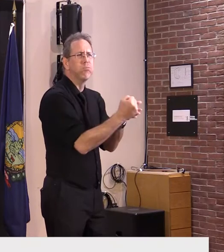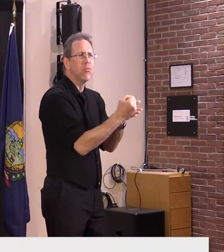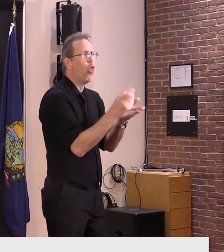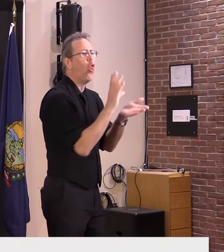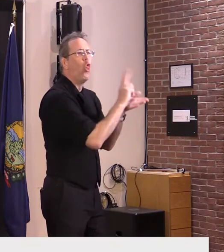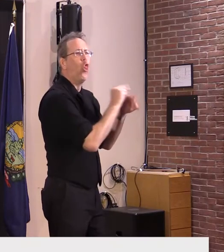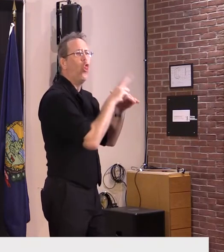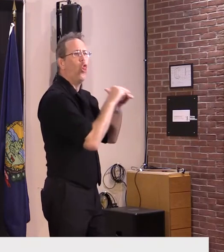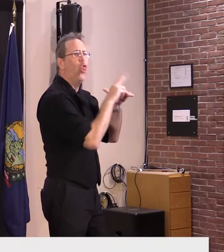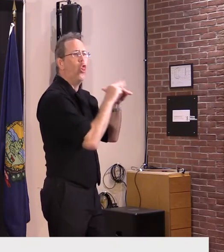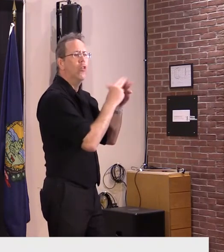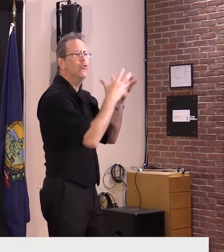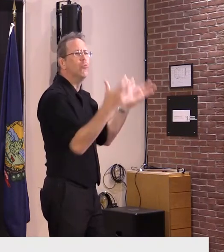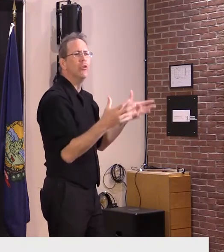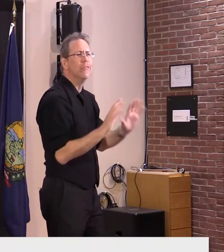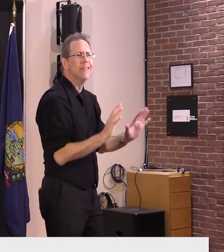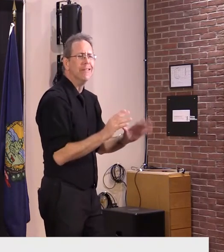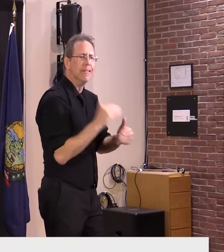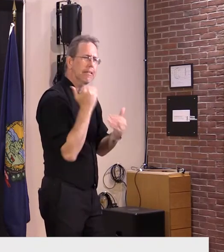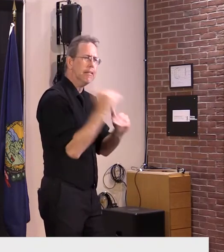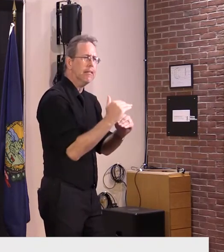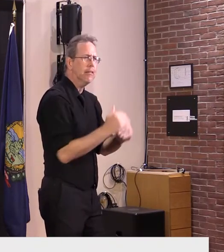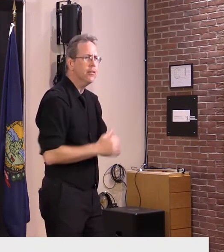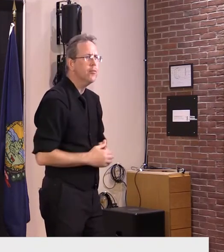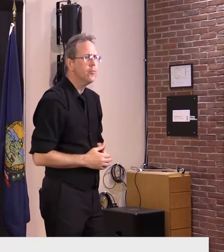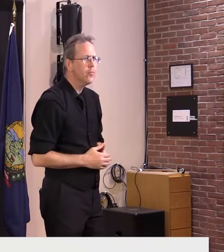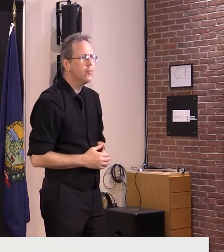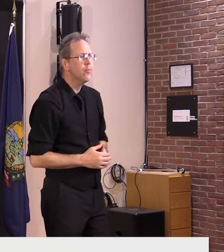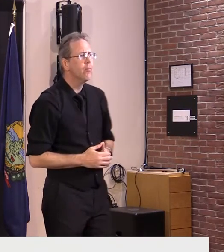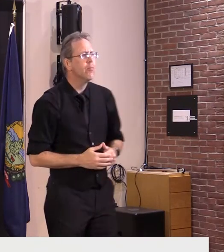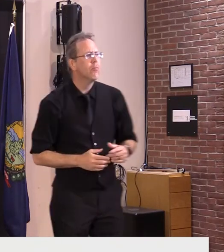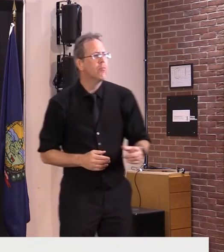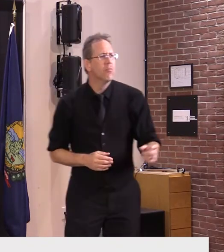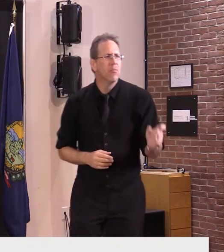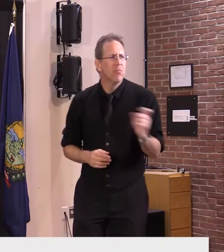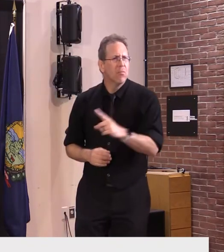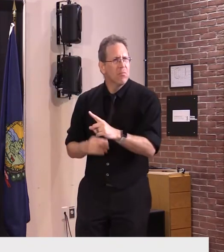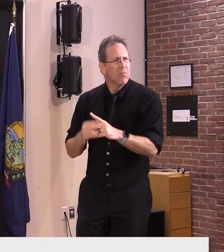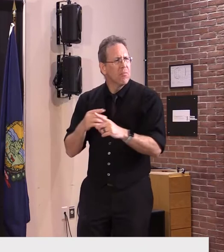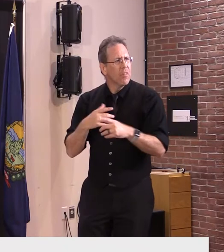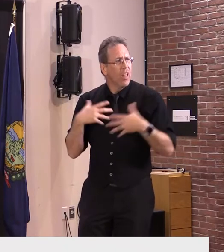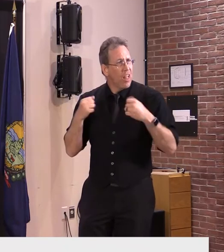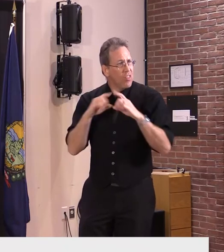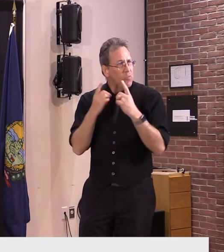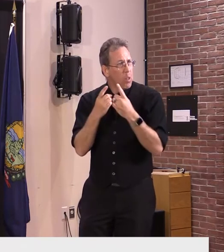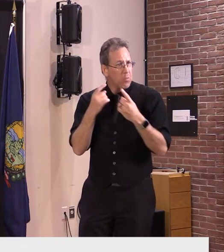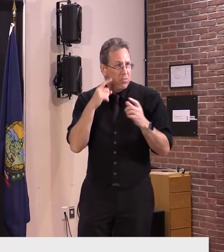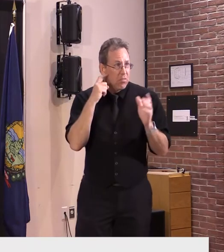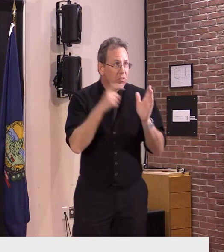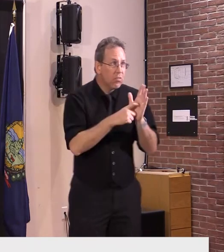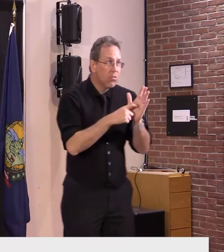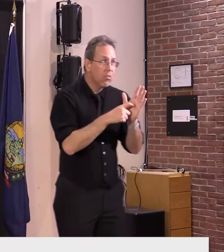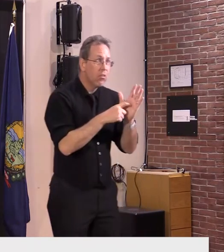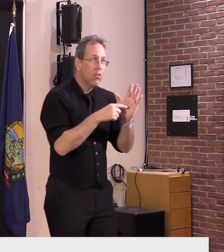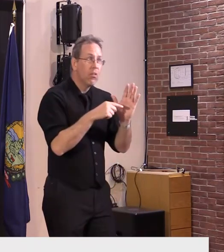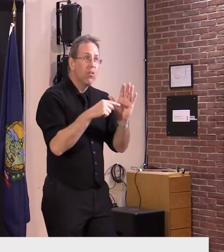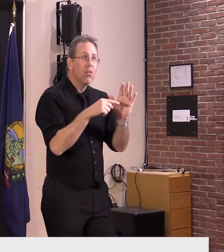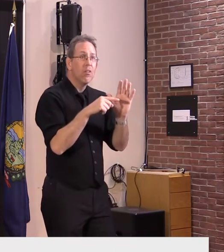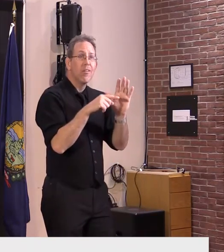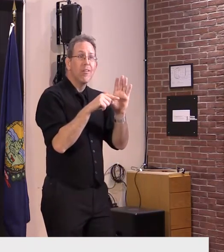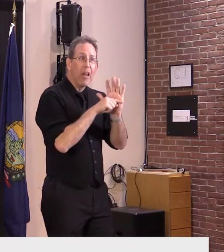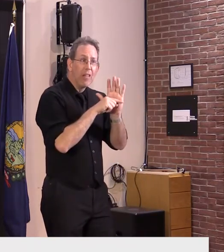Does the Department of Health still recommend that people test negative before getting out of quarantine? You